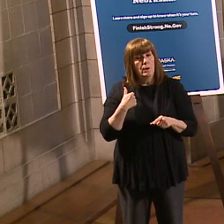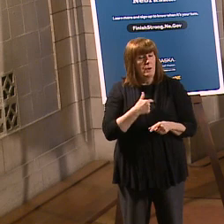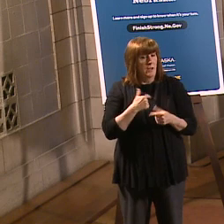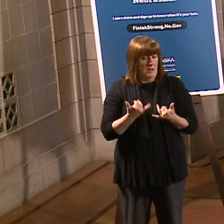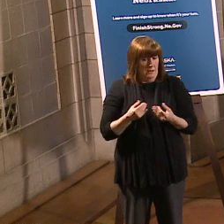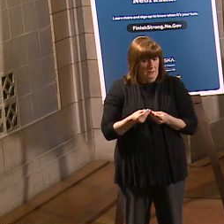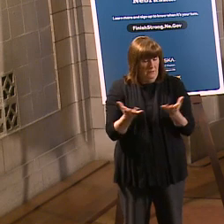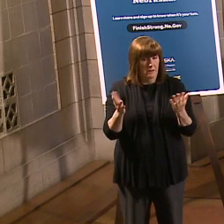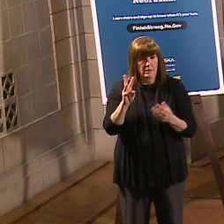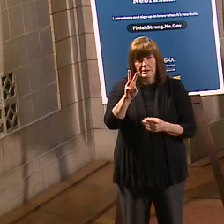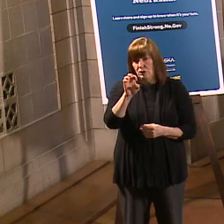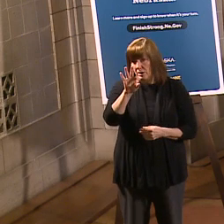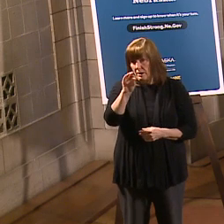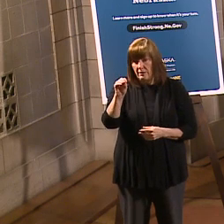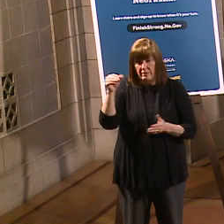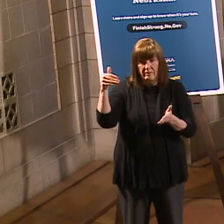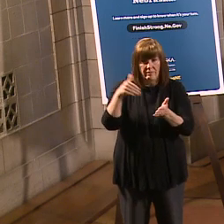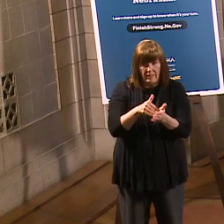delivered now